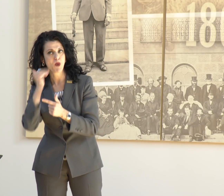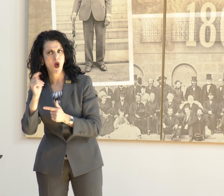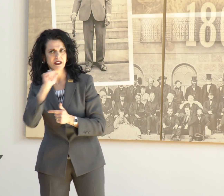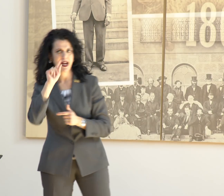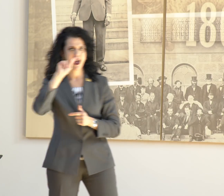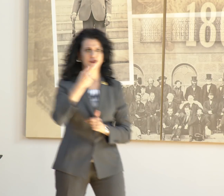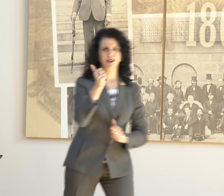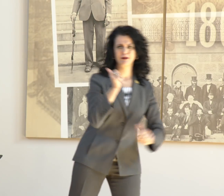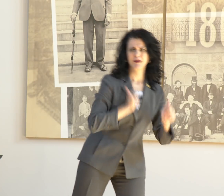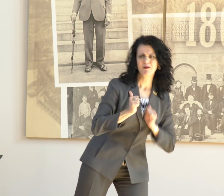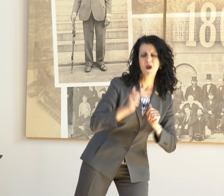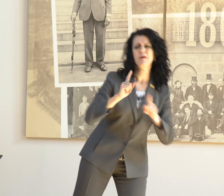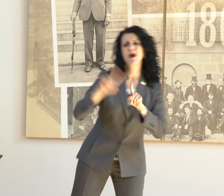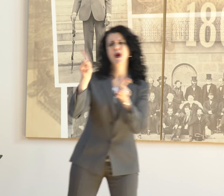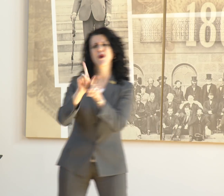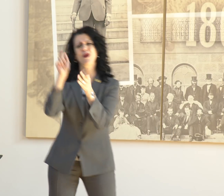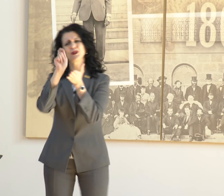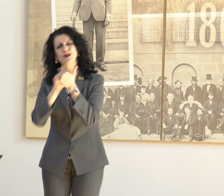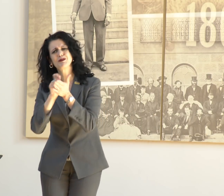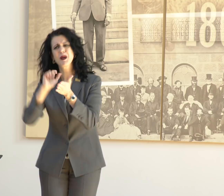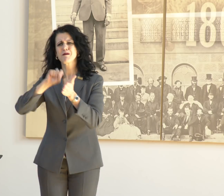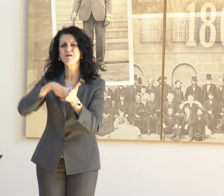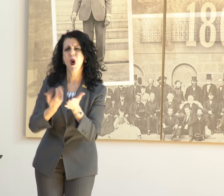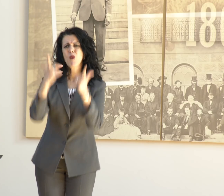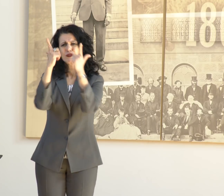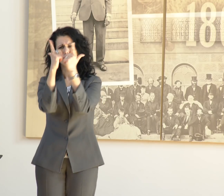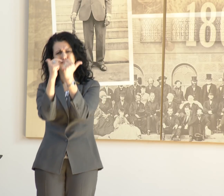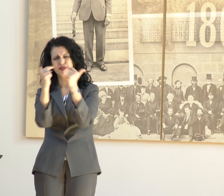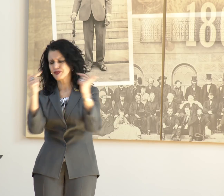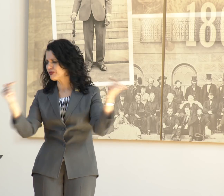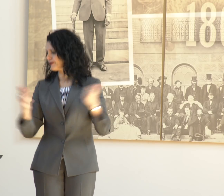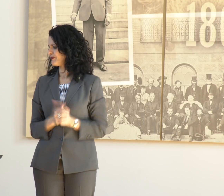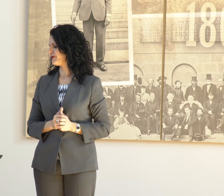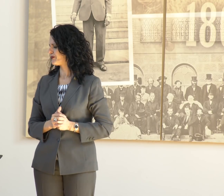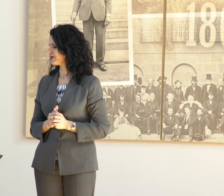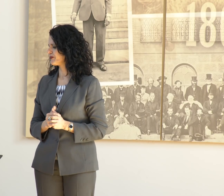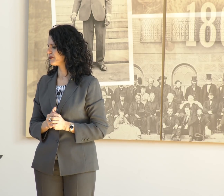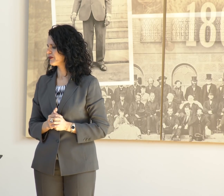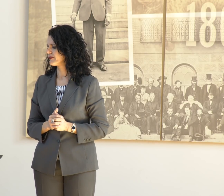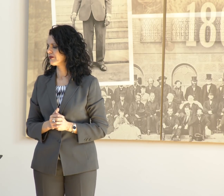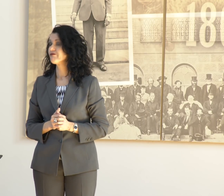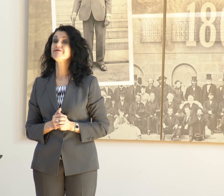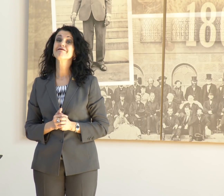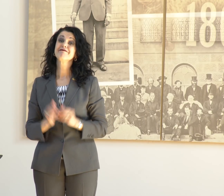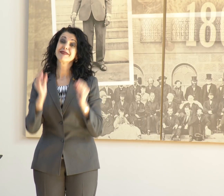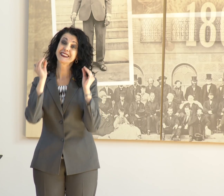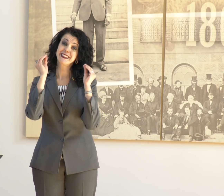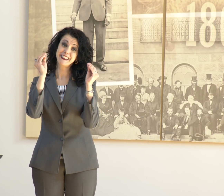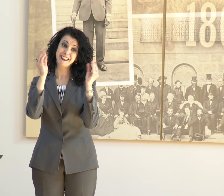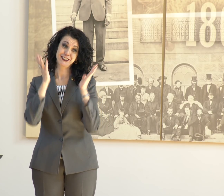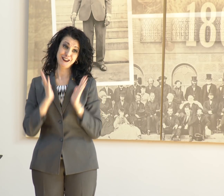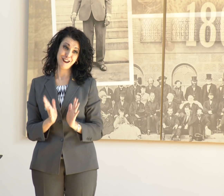an inspiring artist, not only a performer, but a poet and so much more.